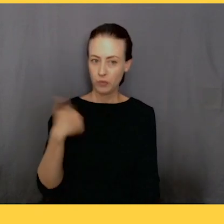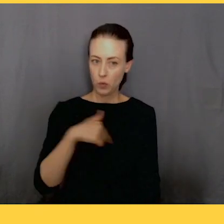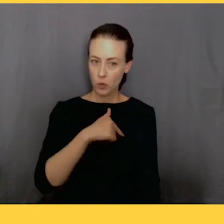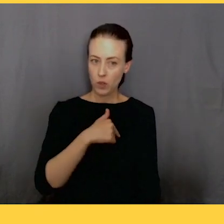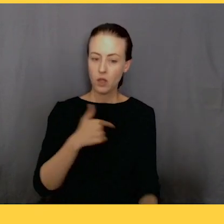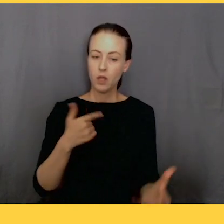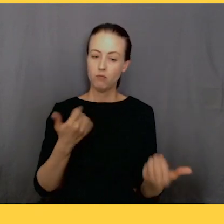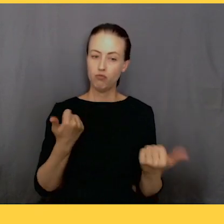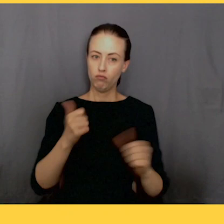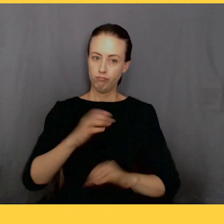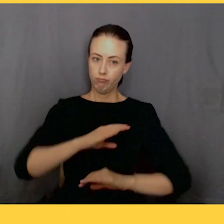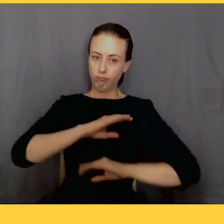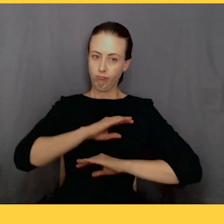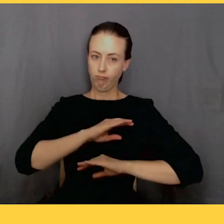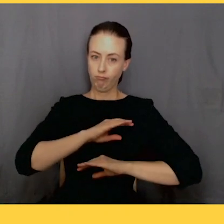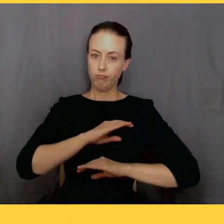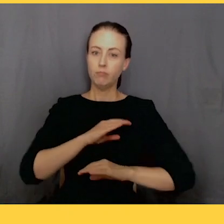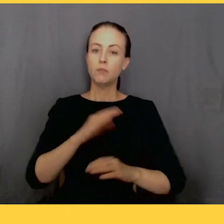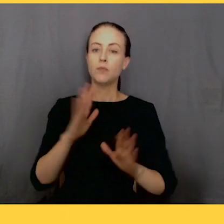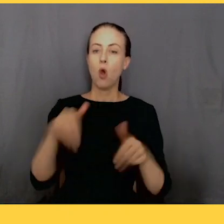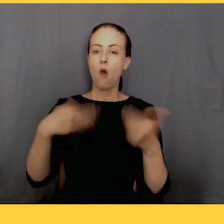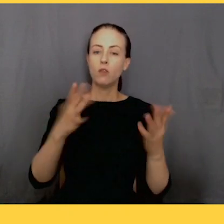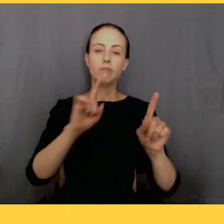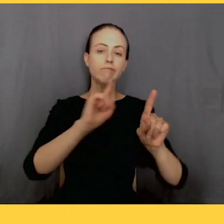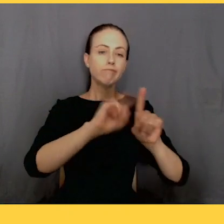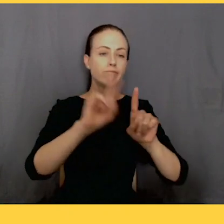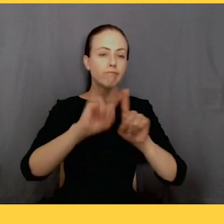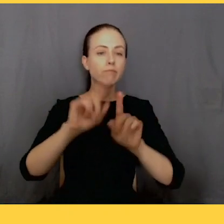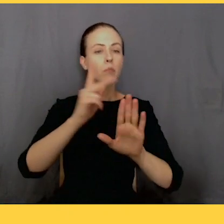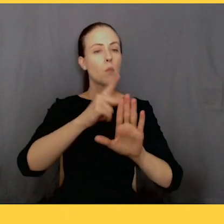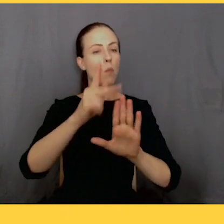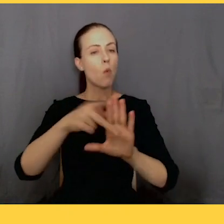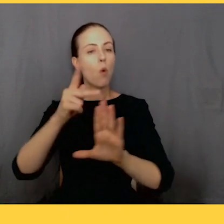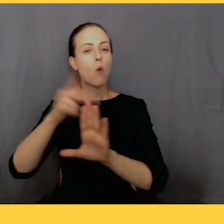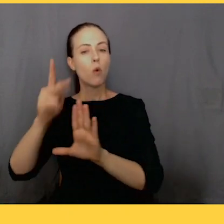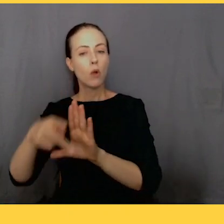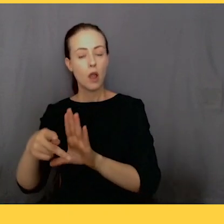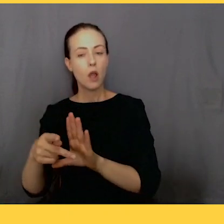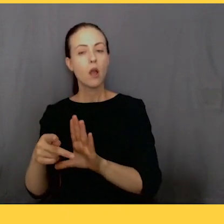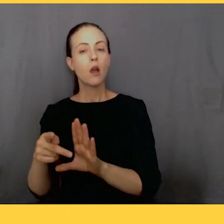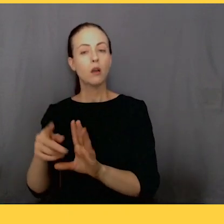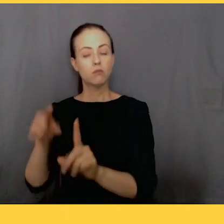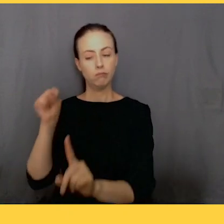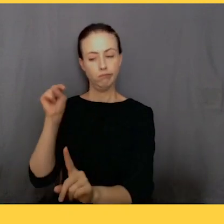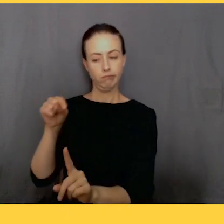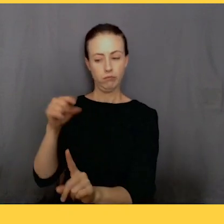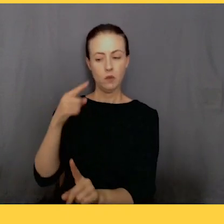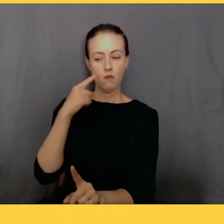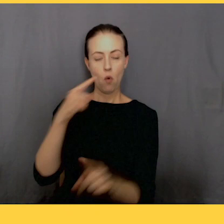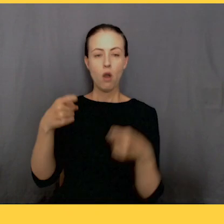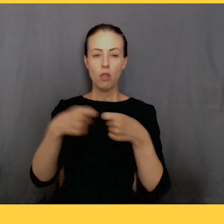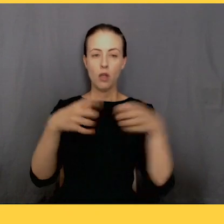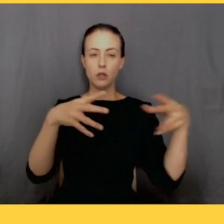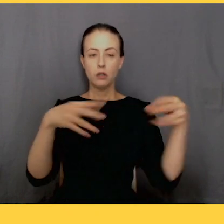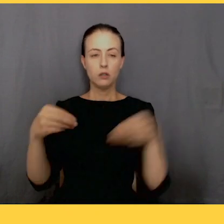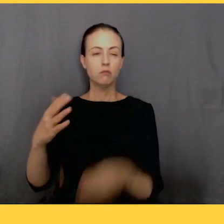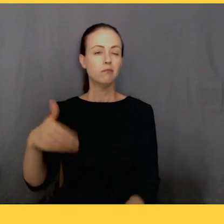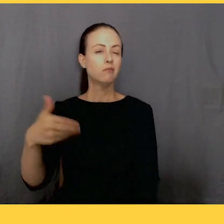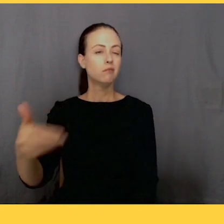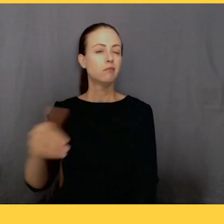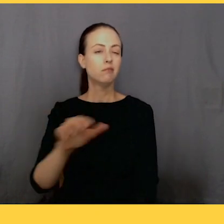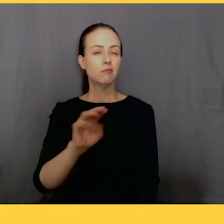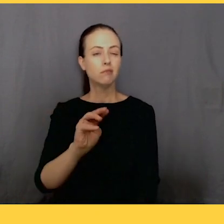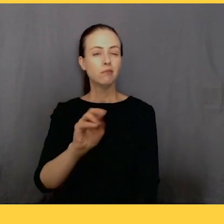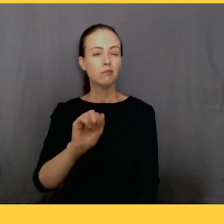programs, some of which are especially designed around this particular area, and Mark will go into that a little bit